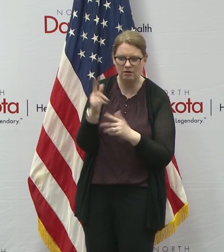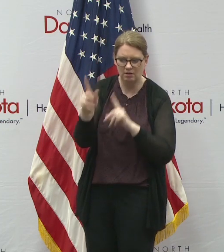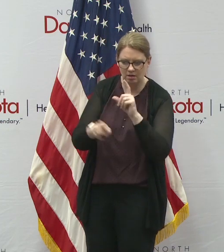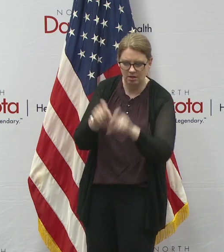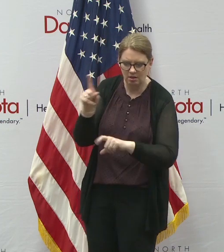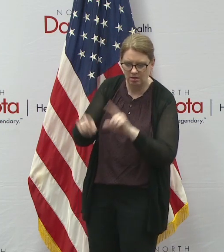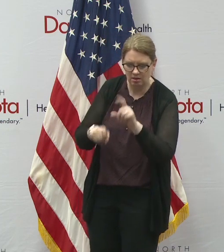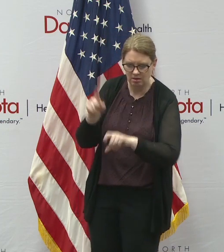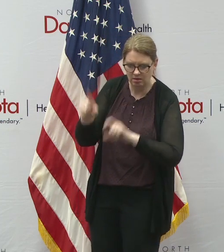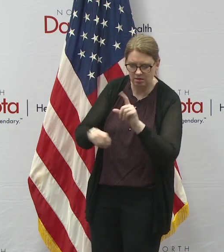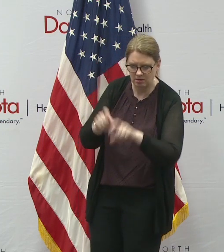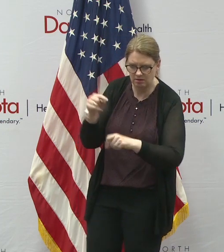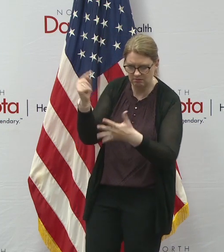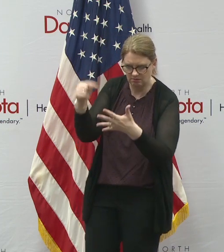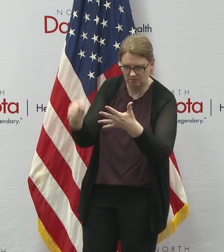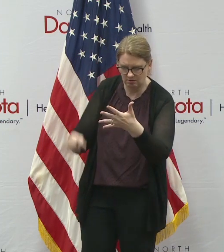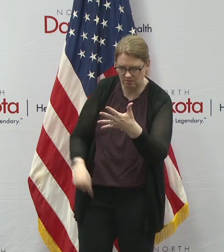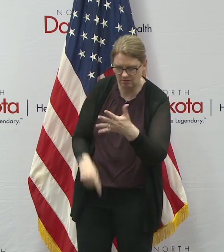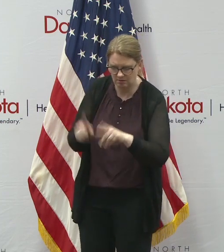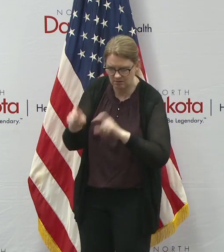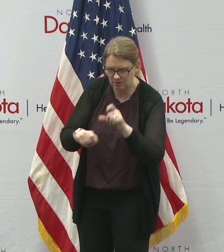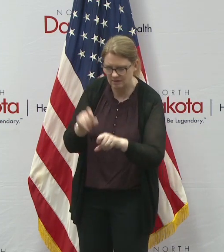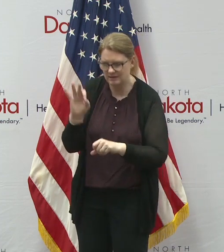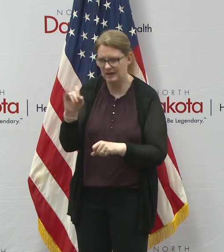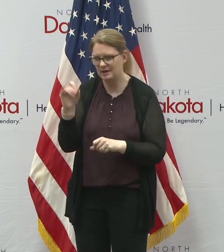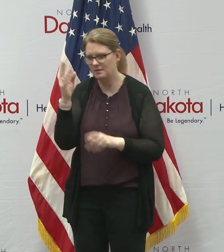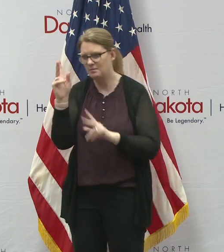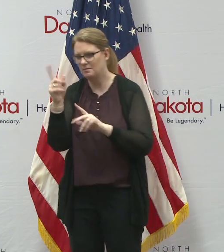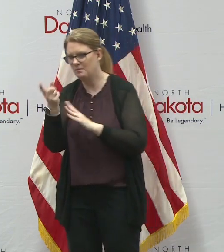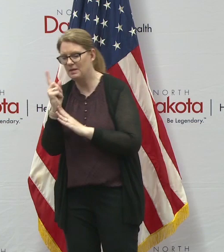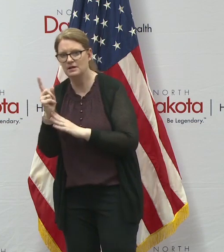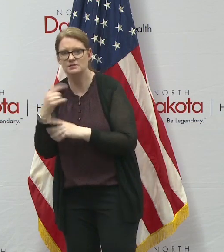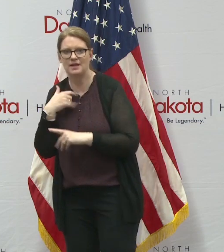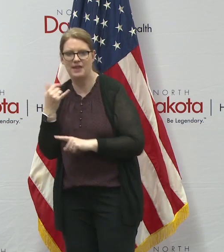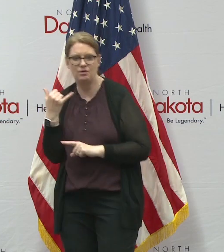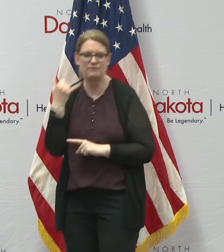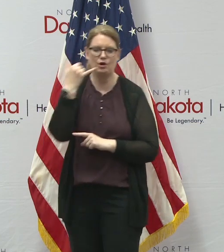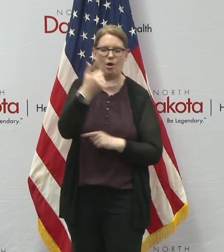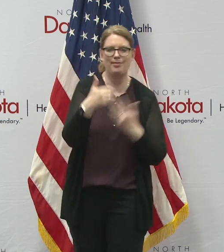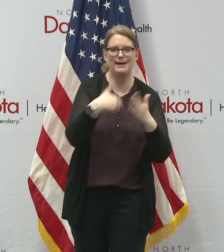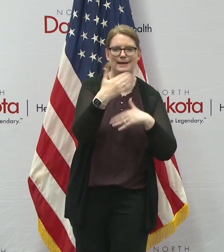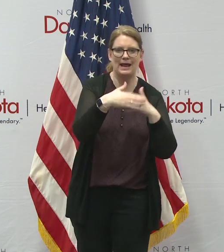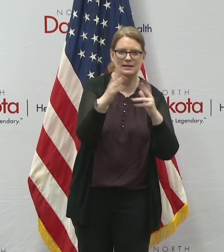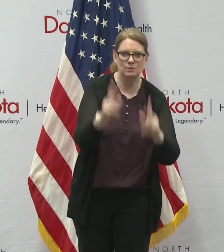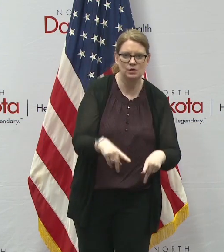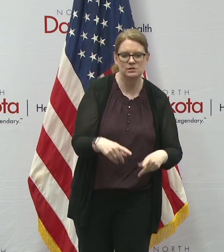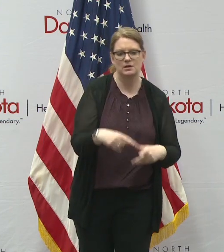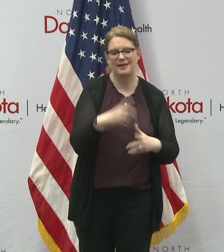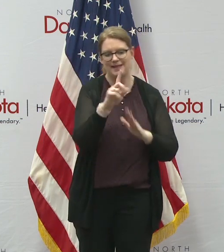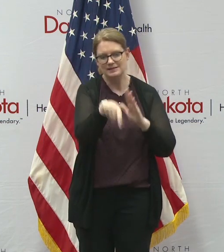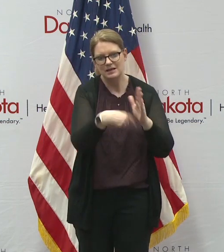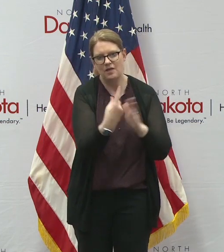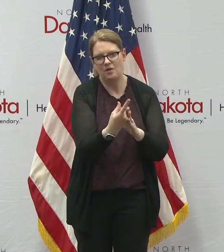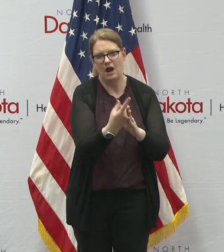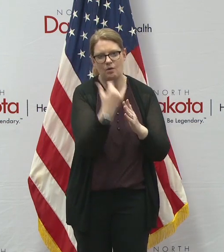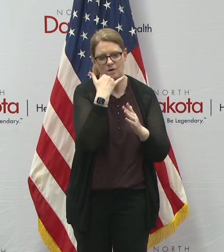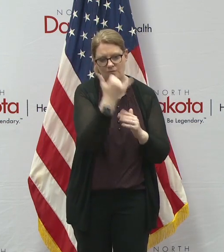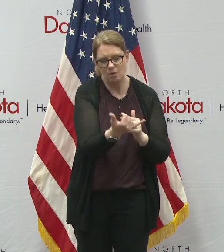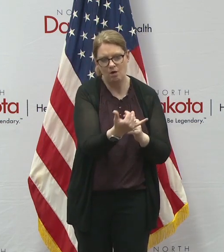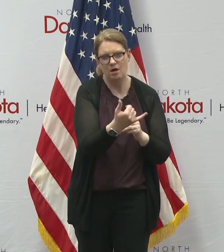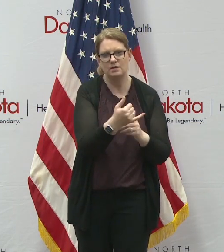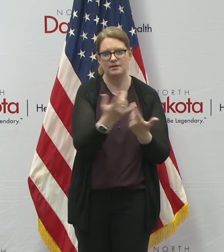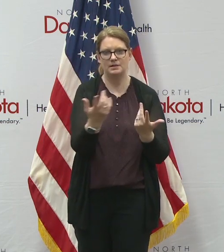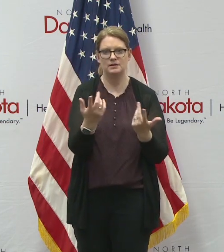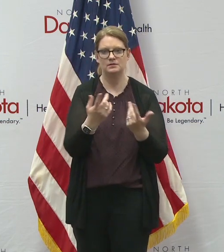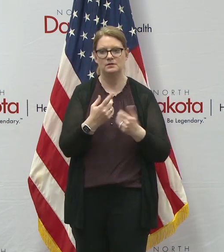person said that you were by them. You call them, it takes an hour. Well, pretty soon you've got one person over the course of the day